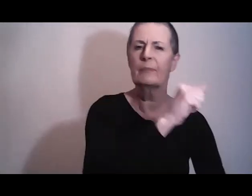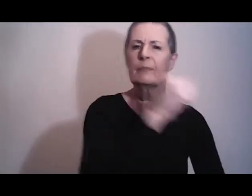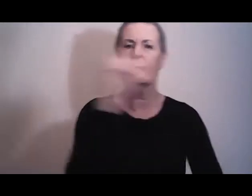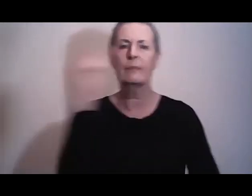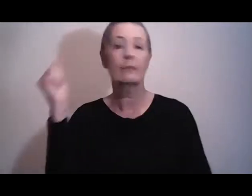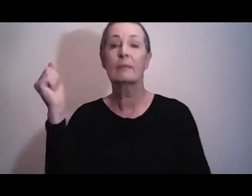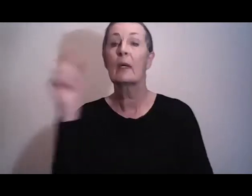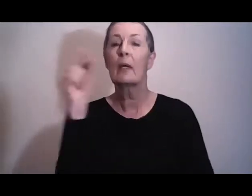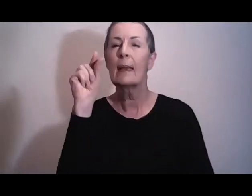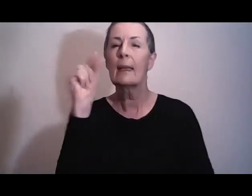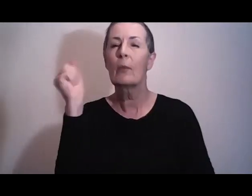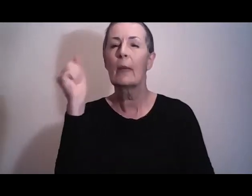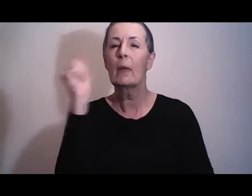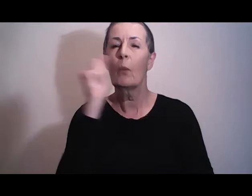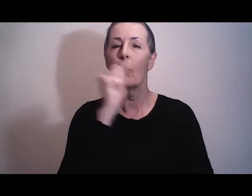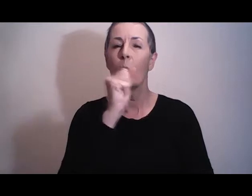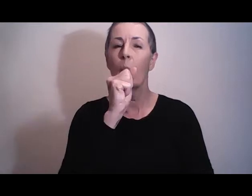arms.